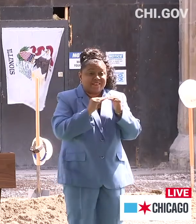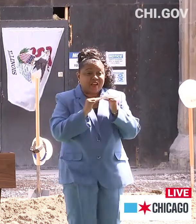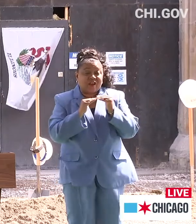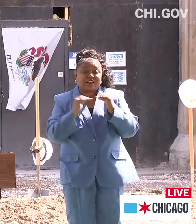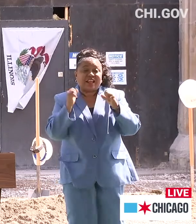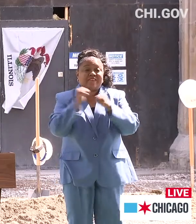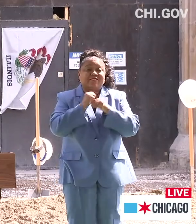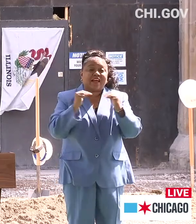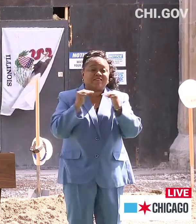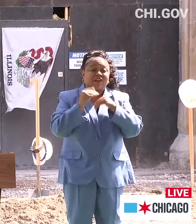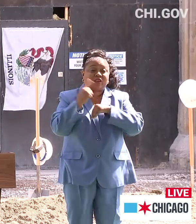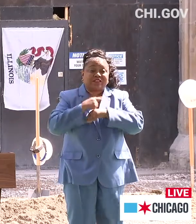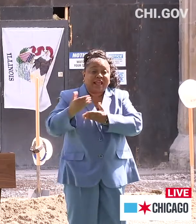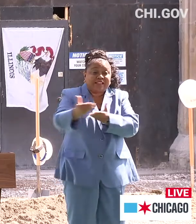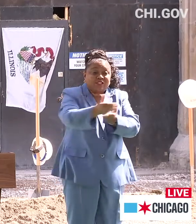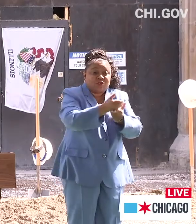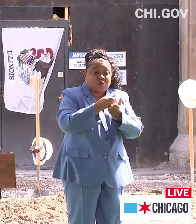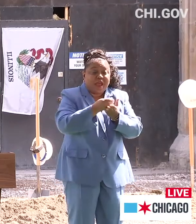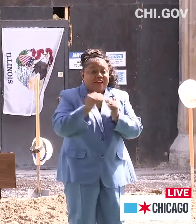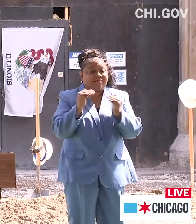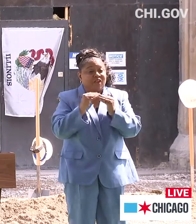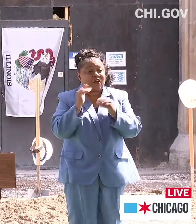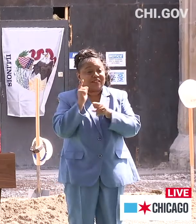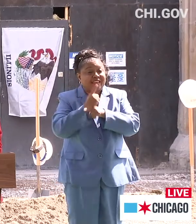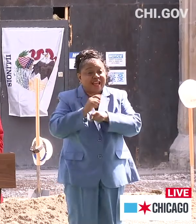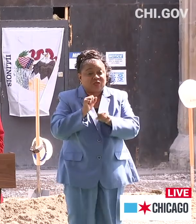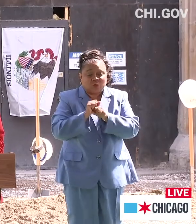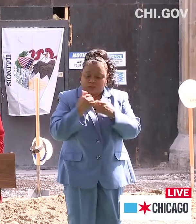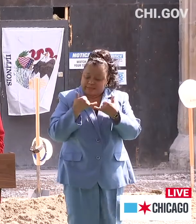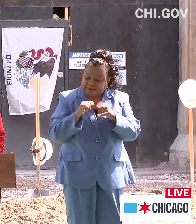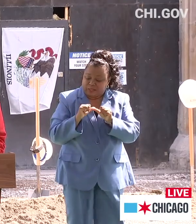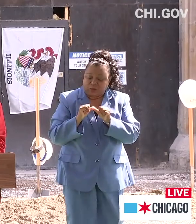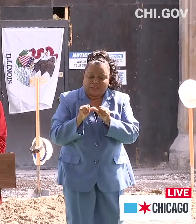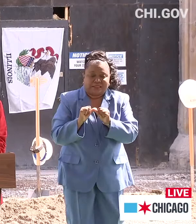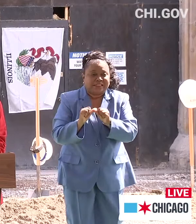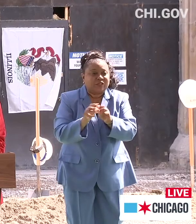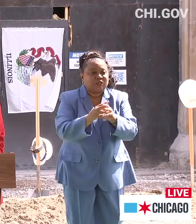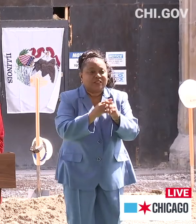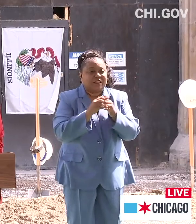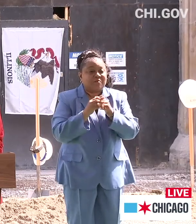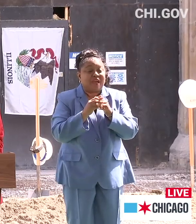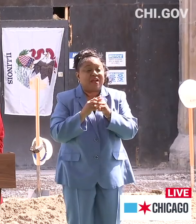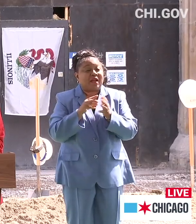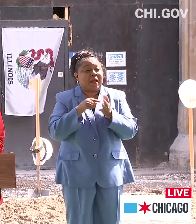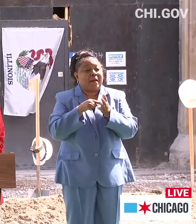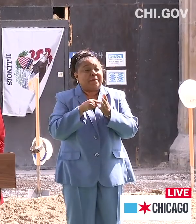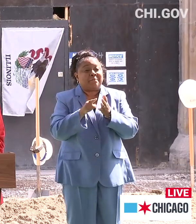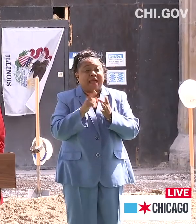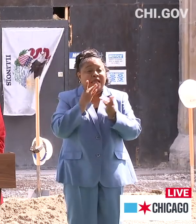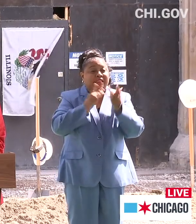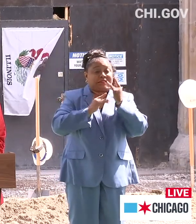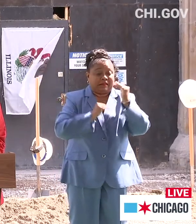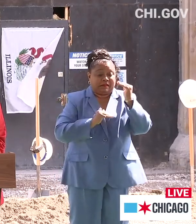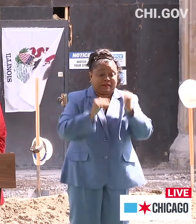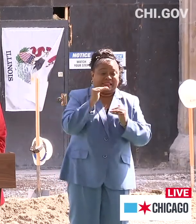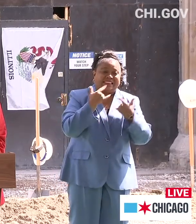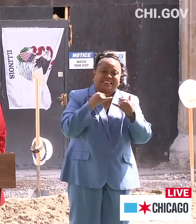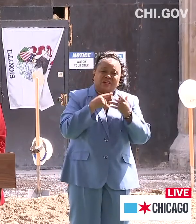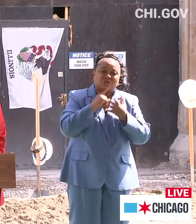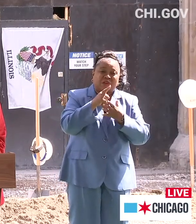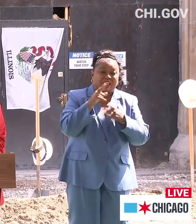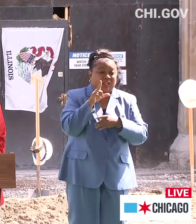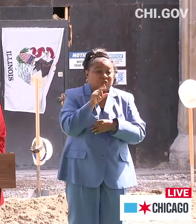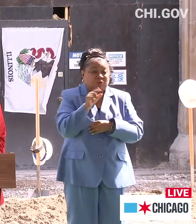fight for a fair day's wage, for a fair day's work, still continues in America. Pay disparity is still a reality